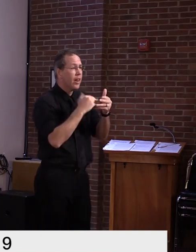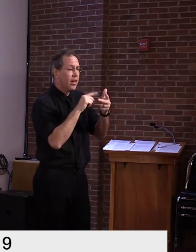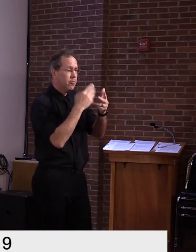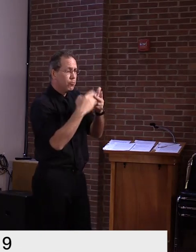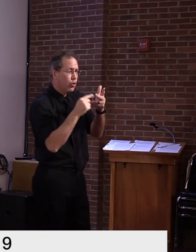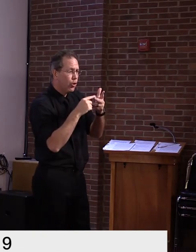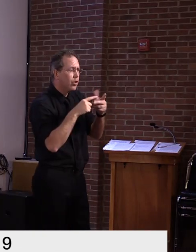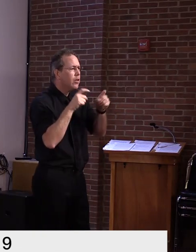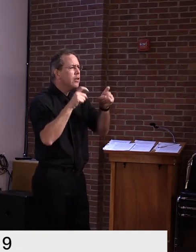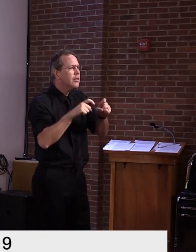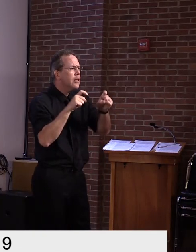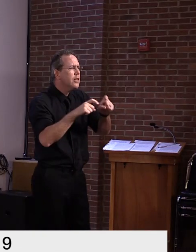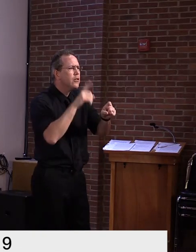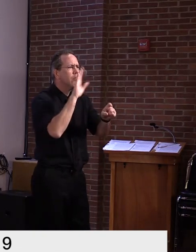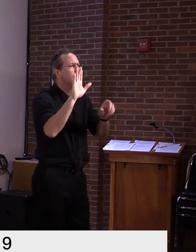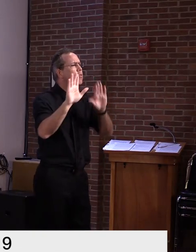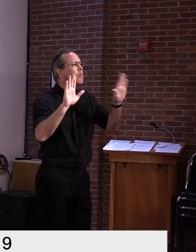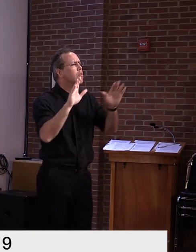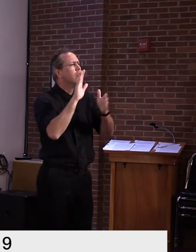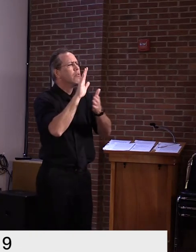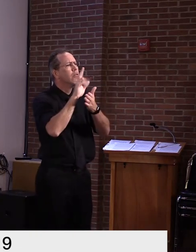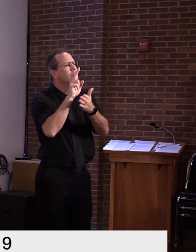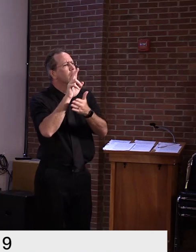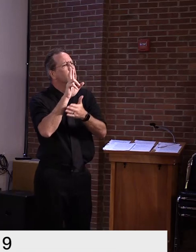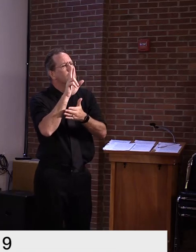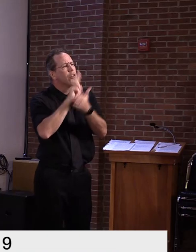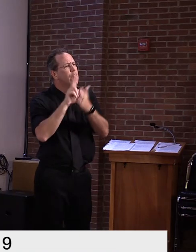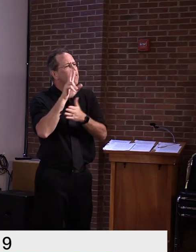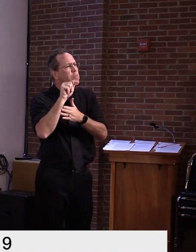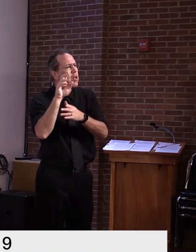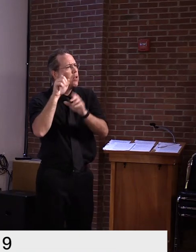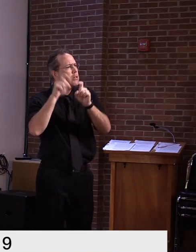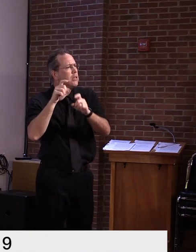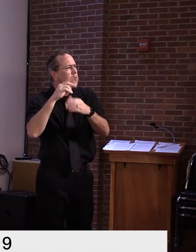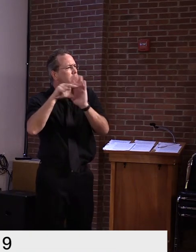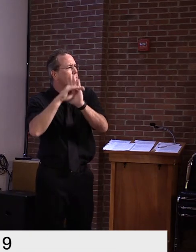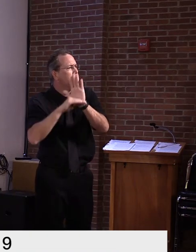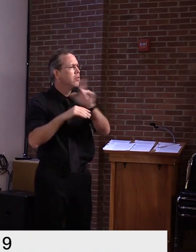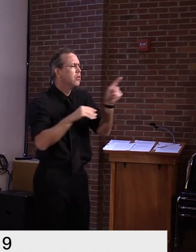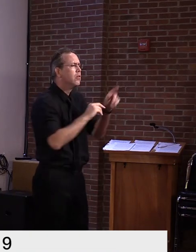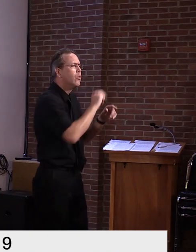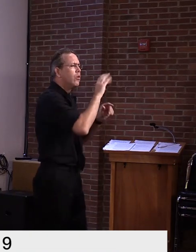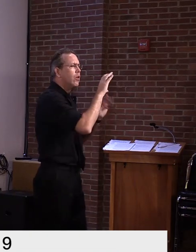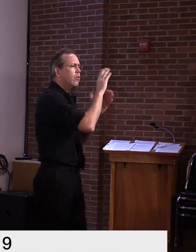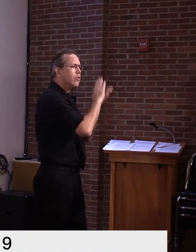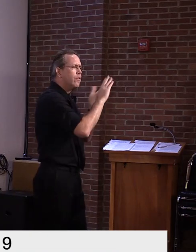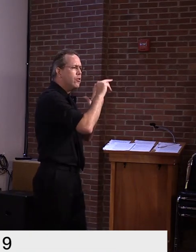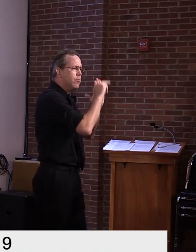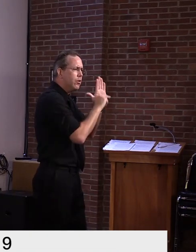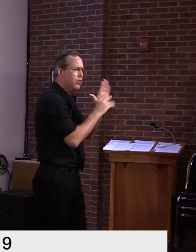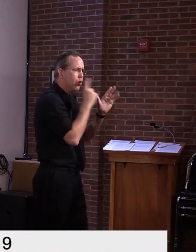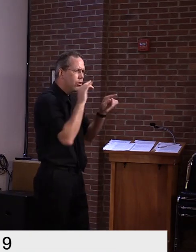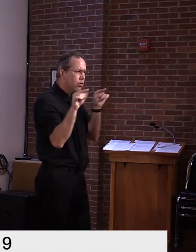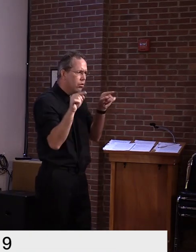policies were very different for both institutions. Northern Vermont University followed Vermont's reopening guidelines and then some by testing all